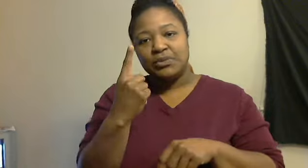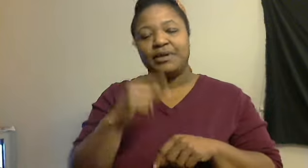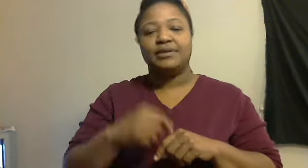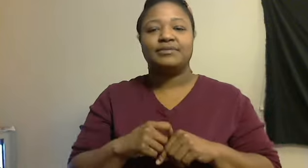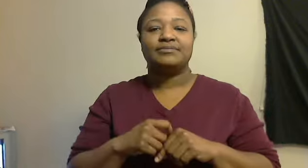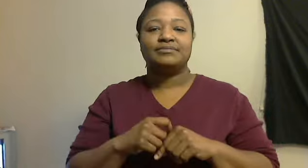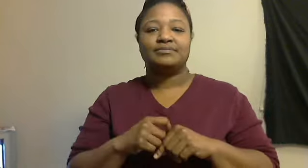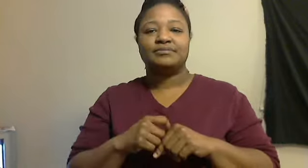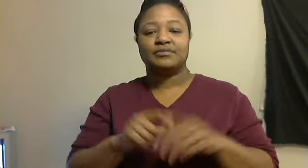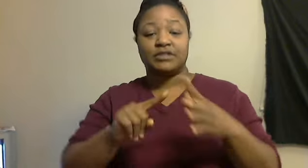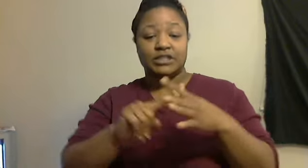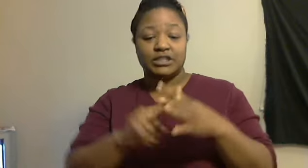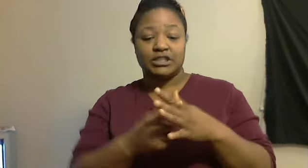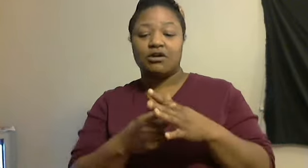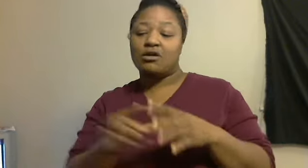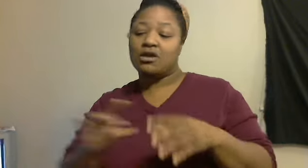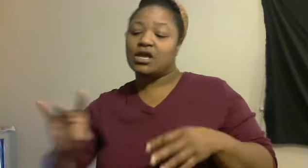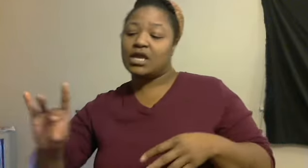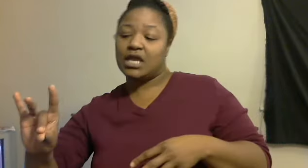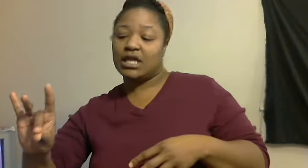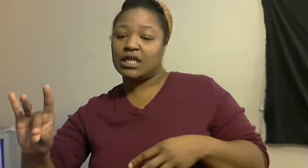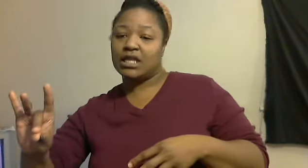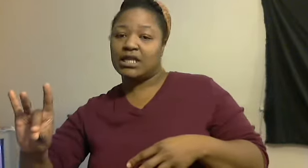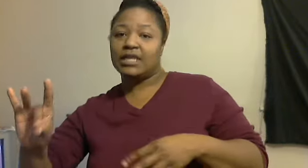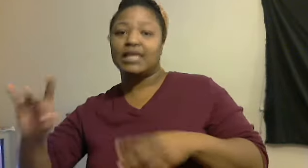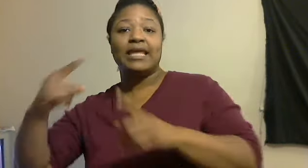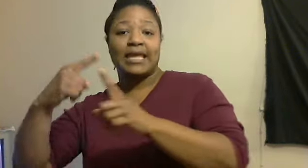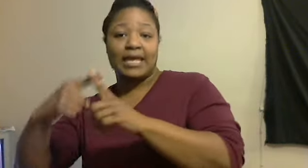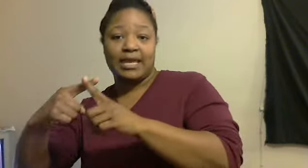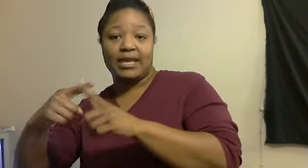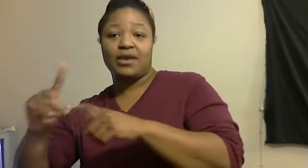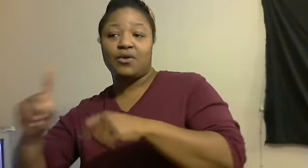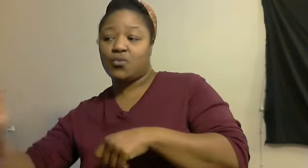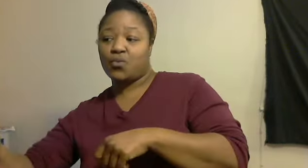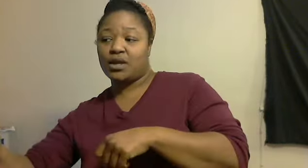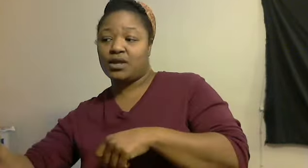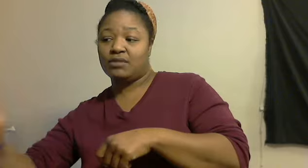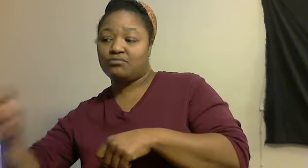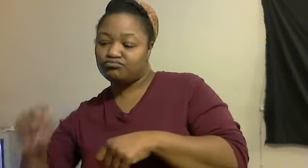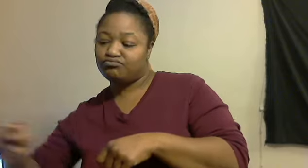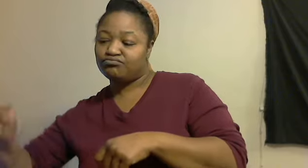8, and you add 1. 8 + 1 is equal to 9.